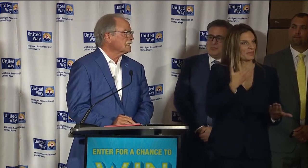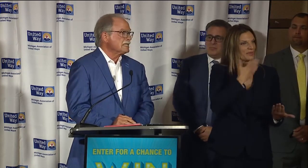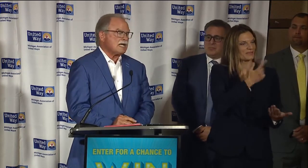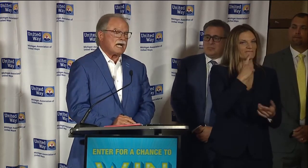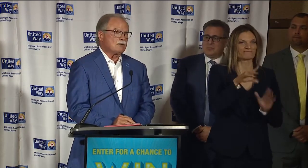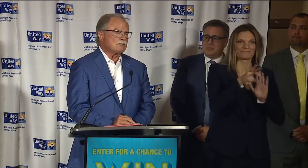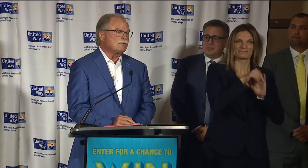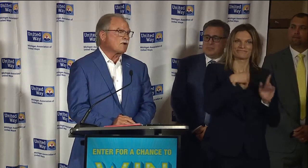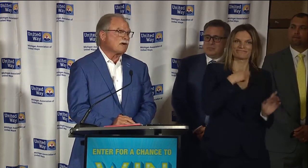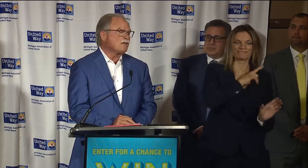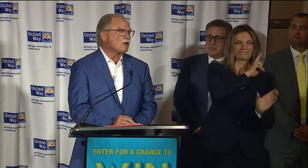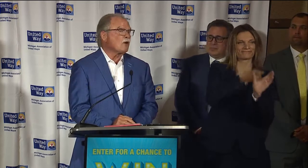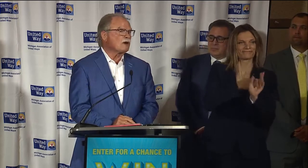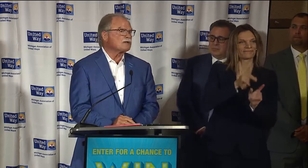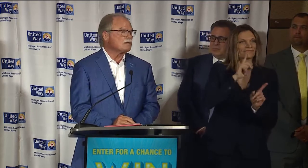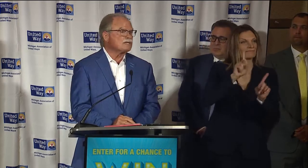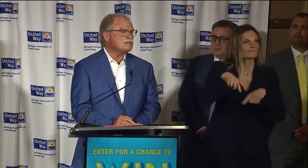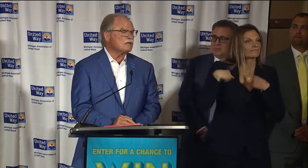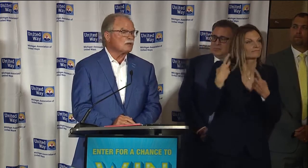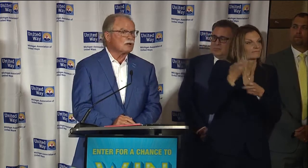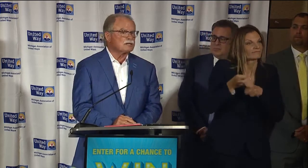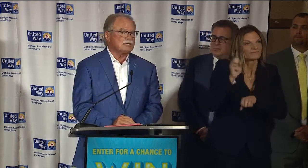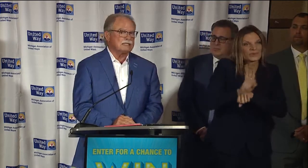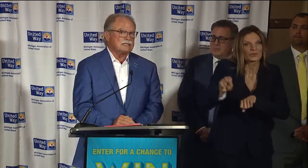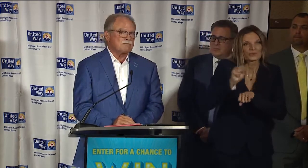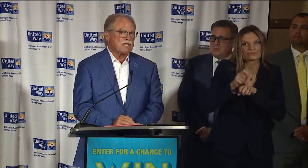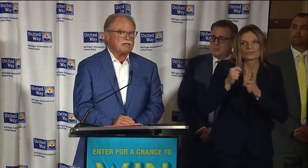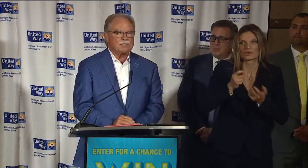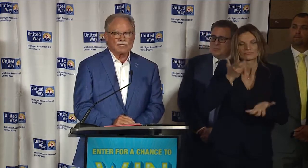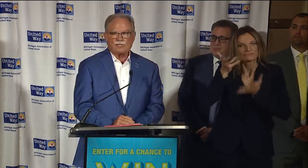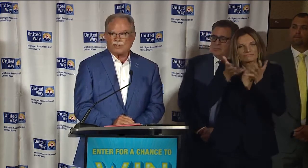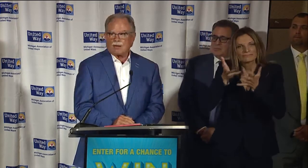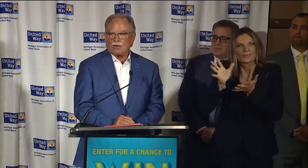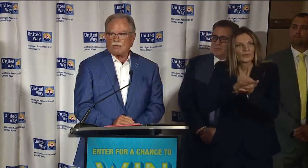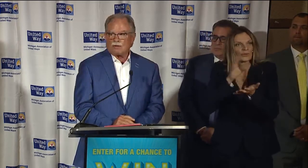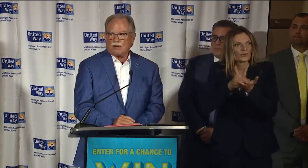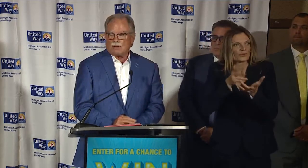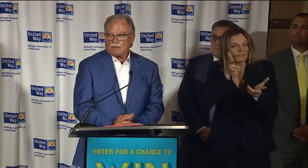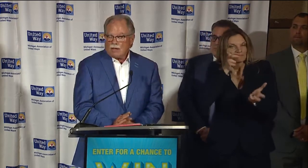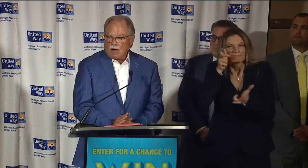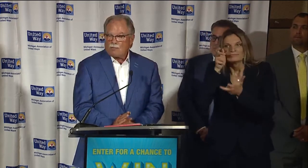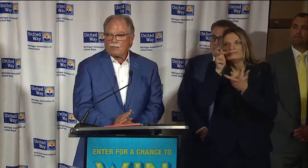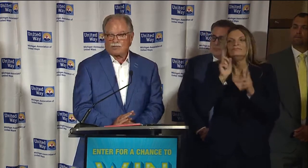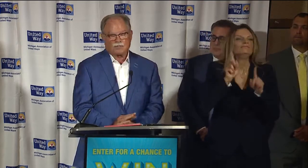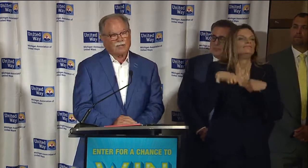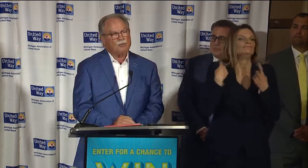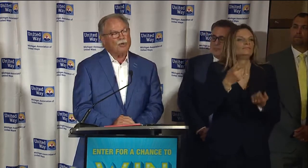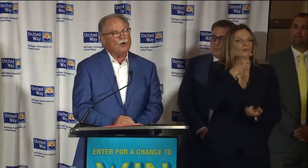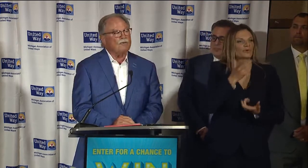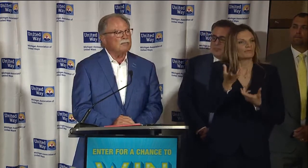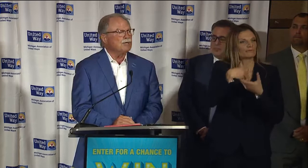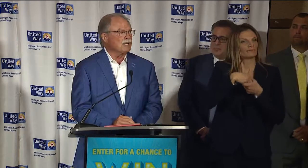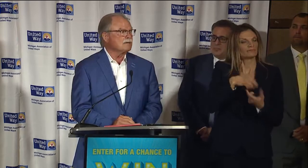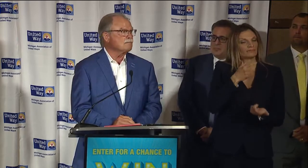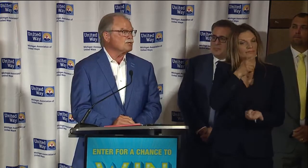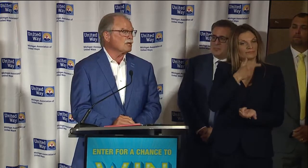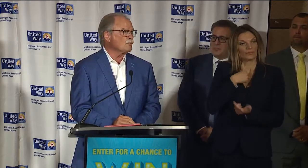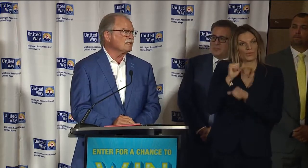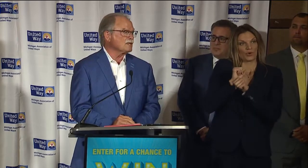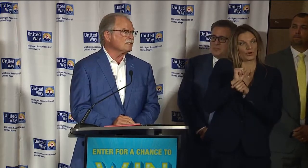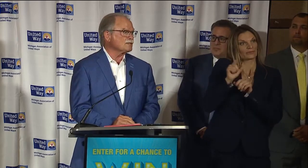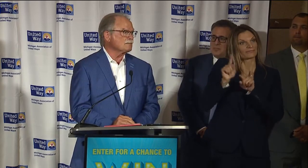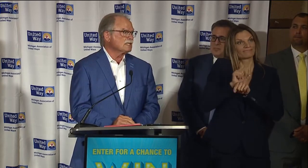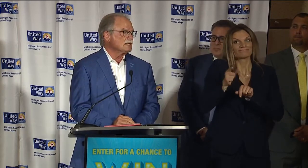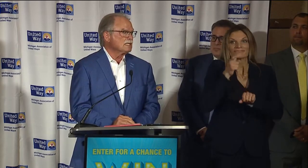opportunity. We've tried very hard to listen and learn. At the Michigan Chamber, our members employ over 1 million